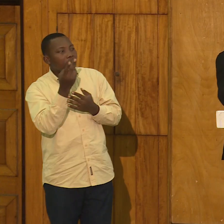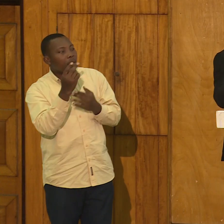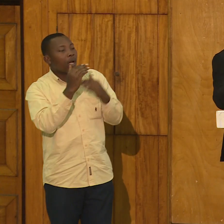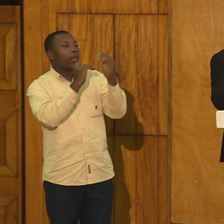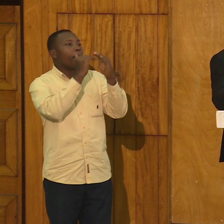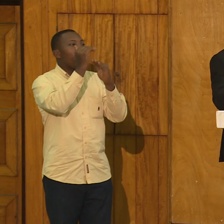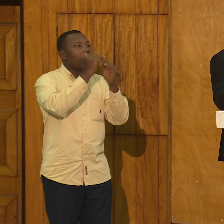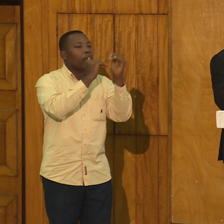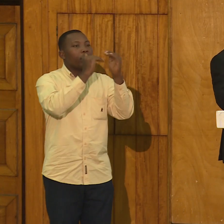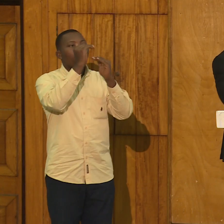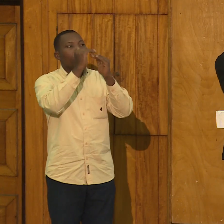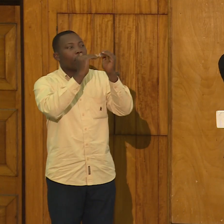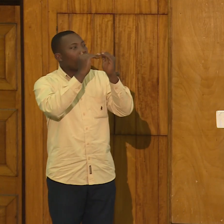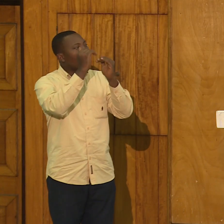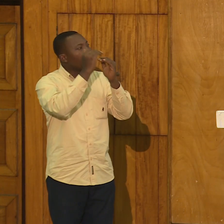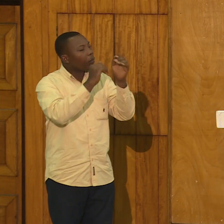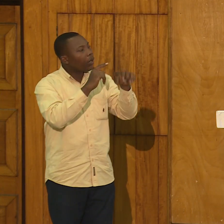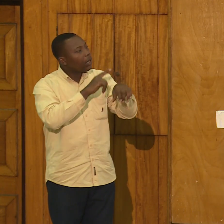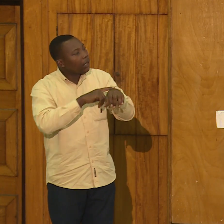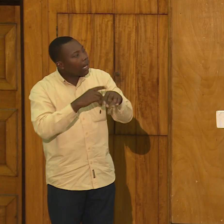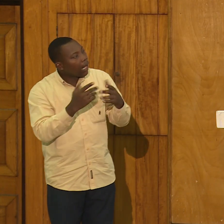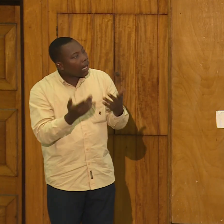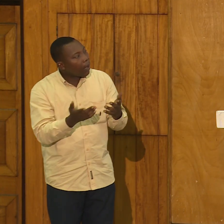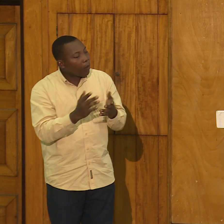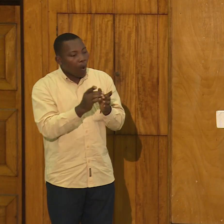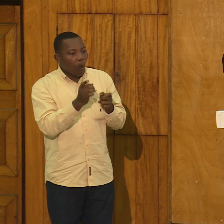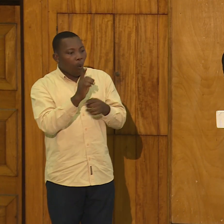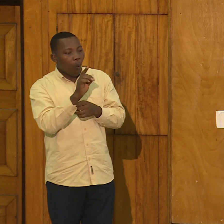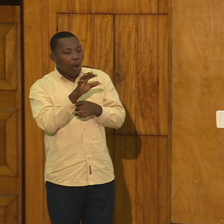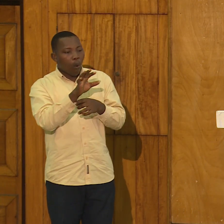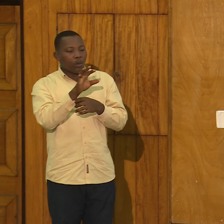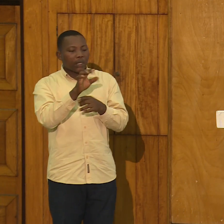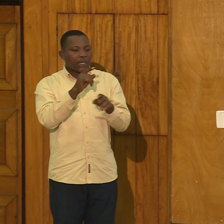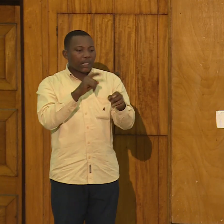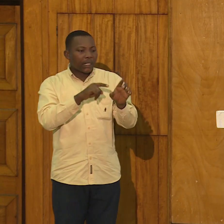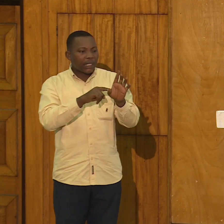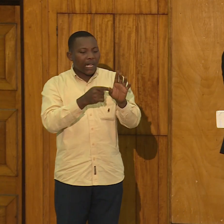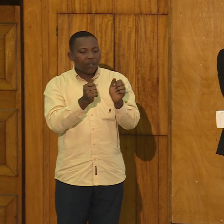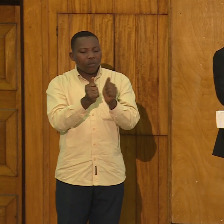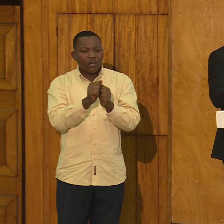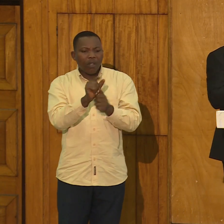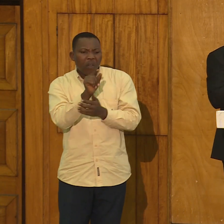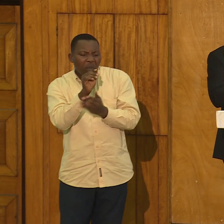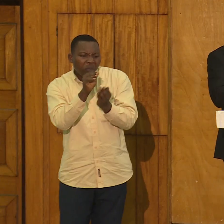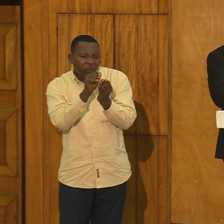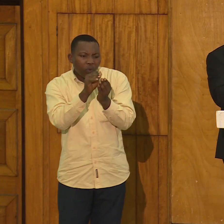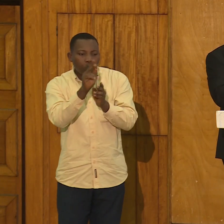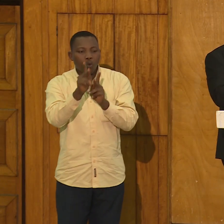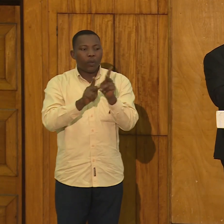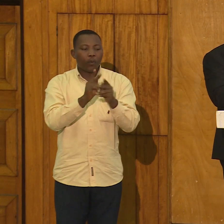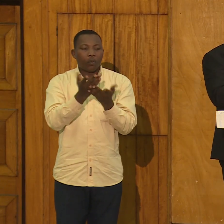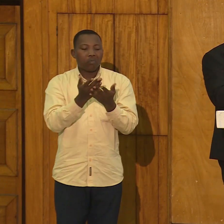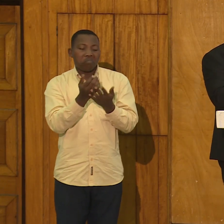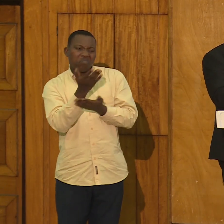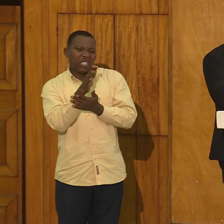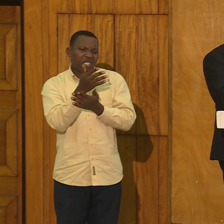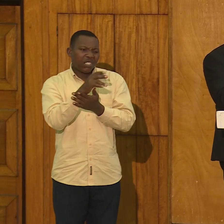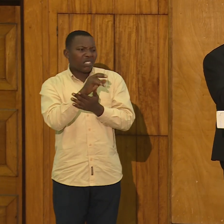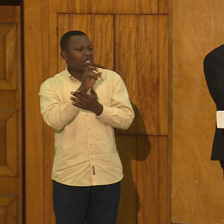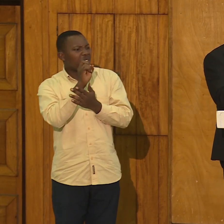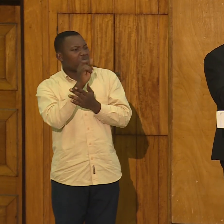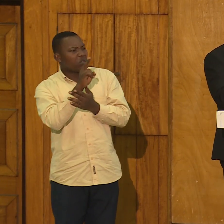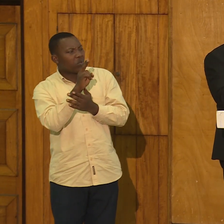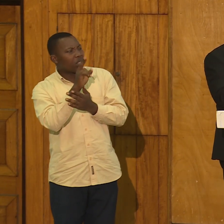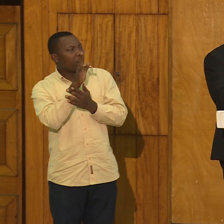of momentum, where we start like the snowballing effect. We start with 25 young people in